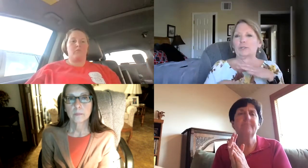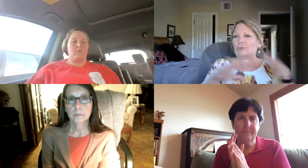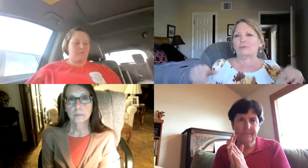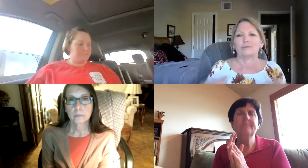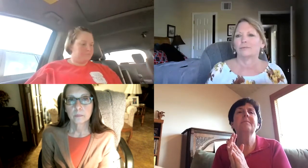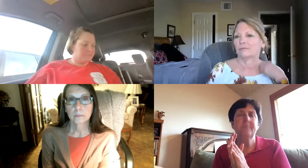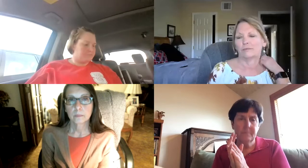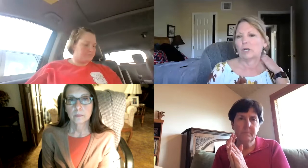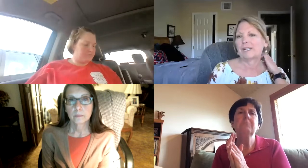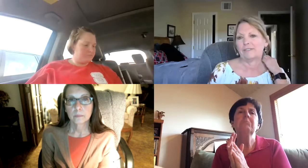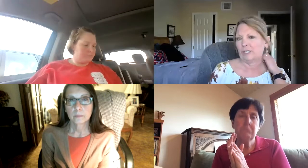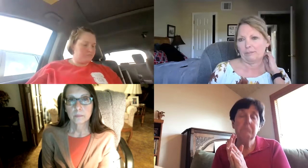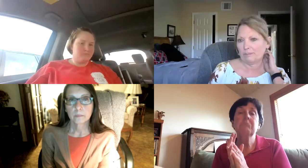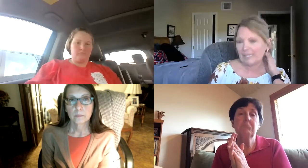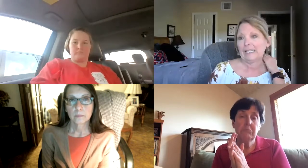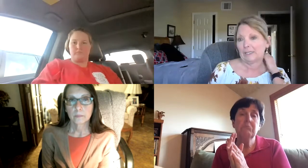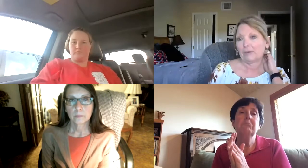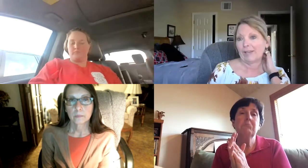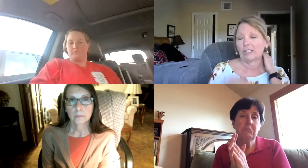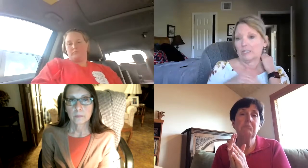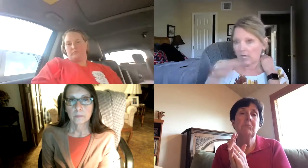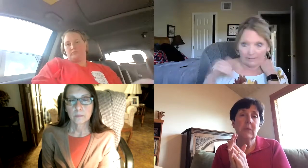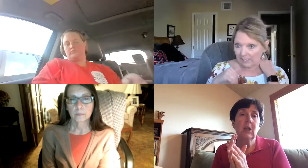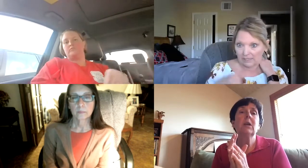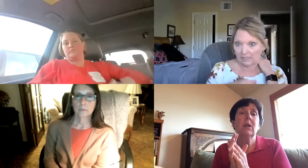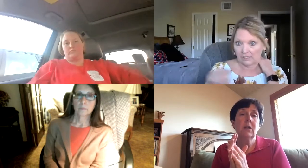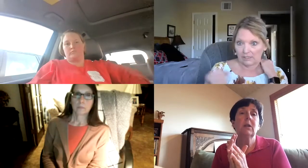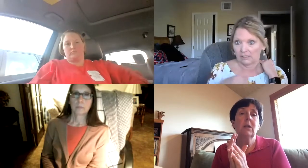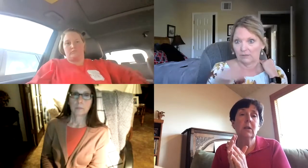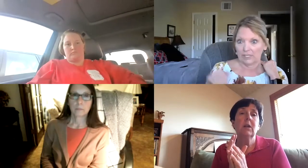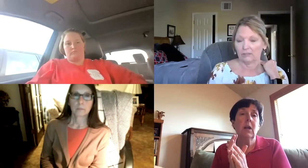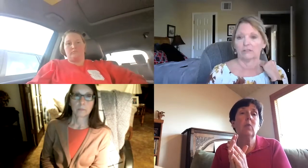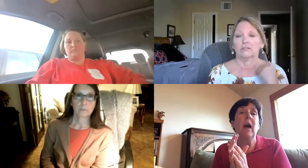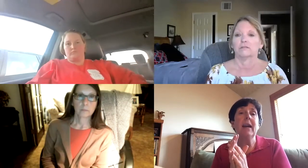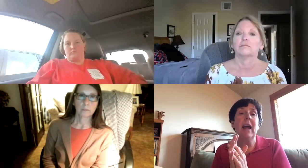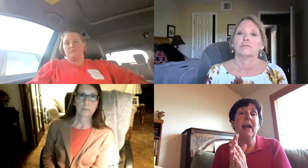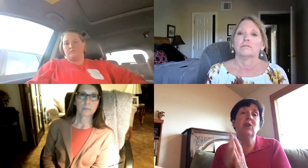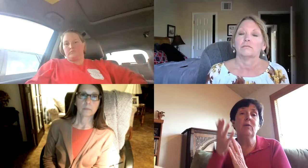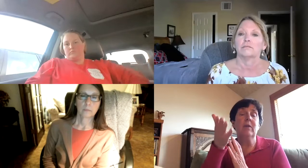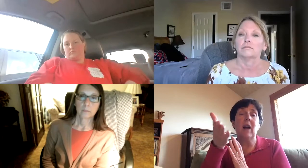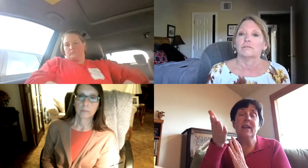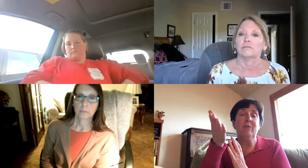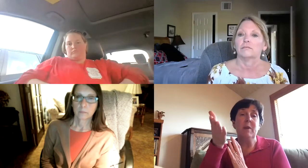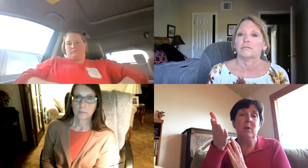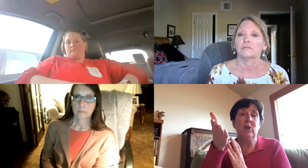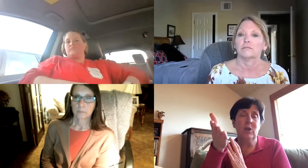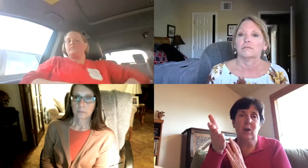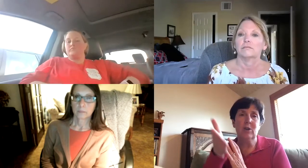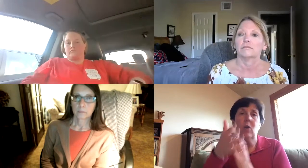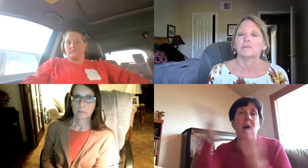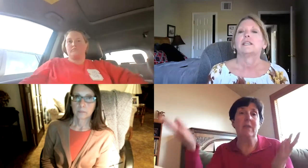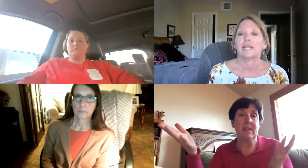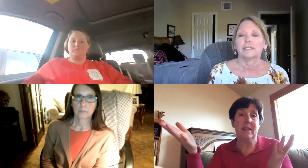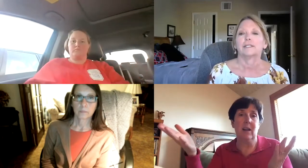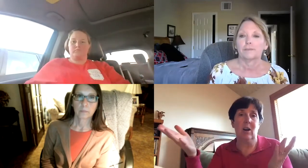So nobody's very big, but we have a lot of us around. Right. And you've got deaf people in your church.